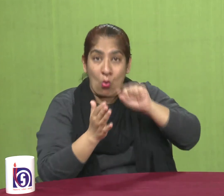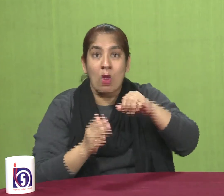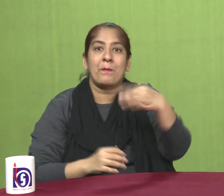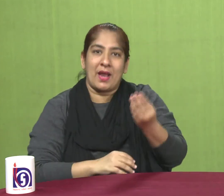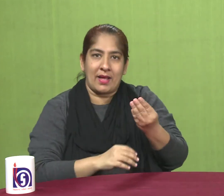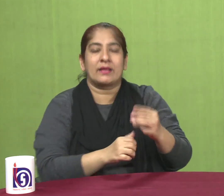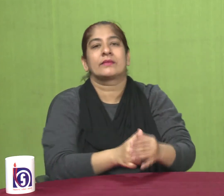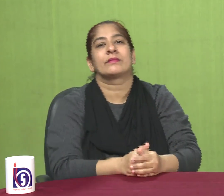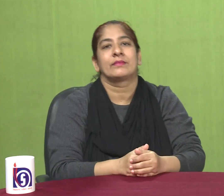export invoice,